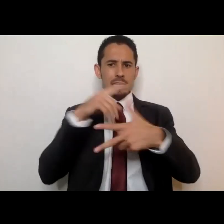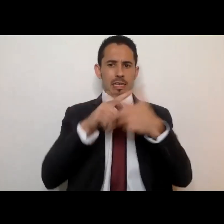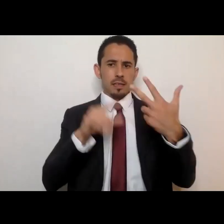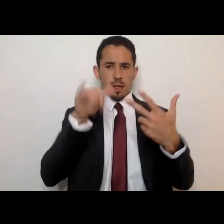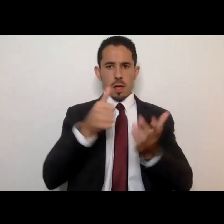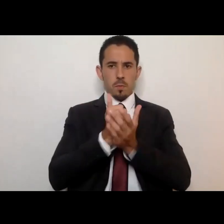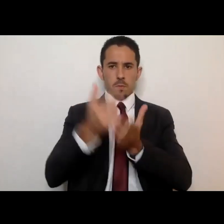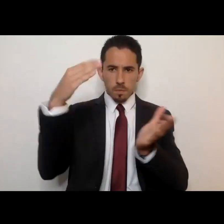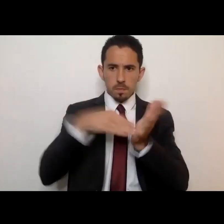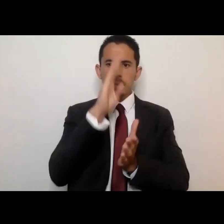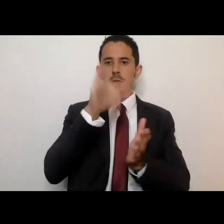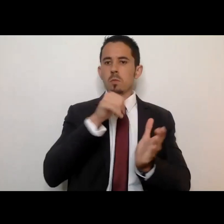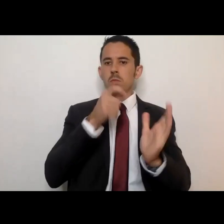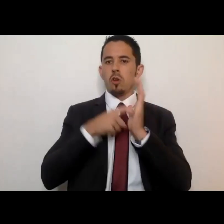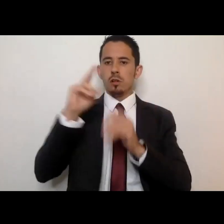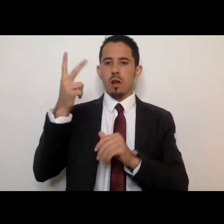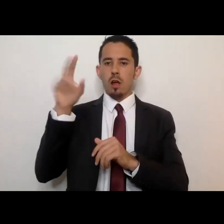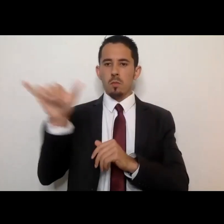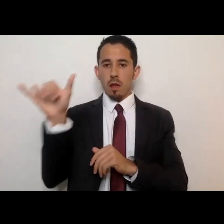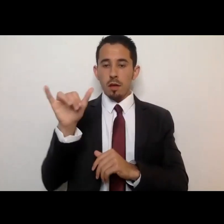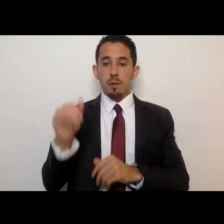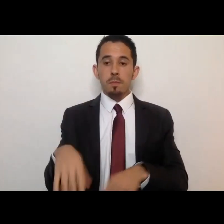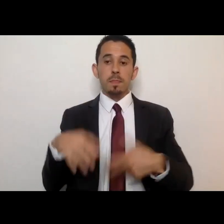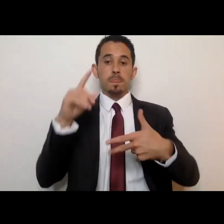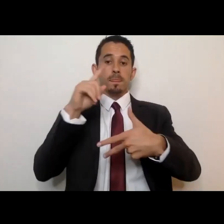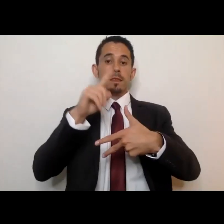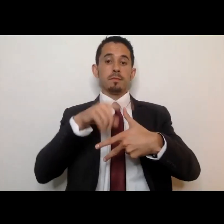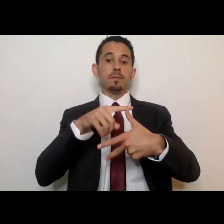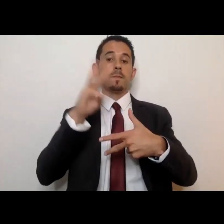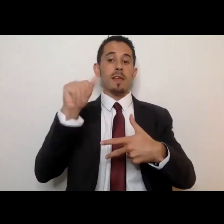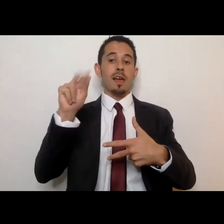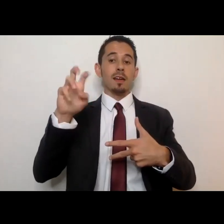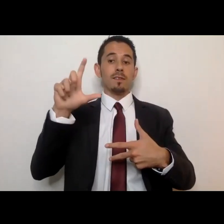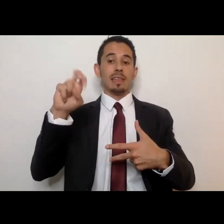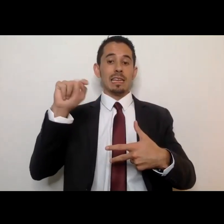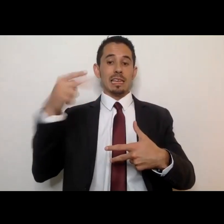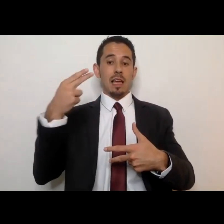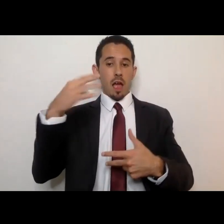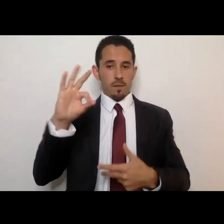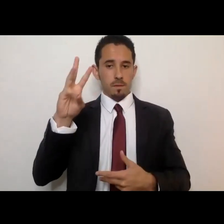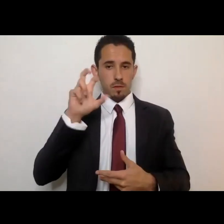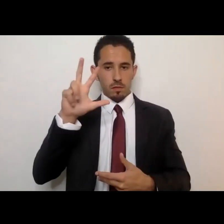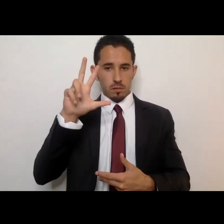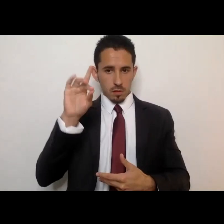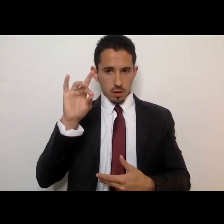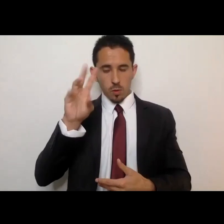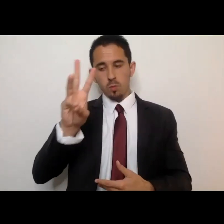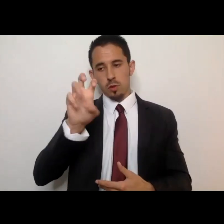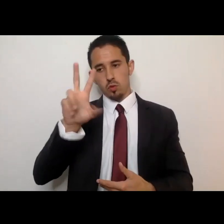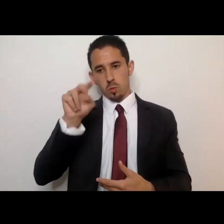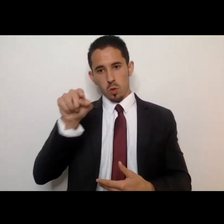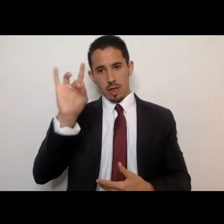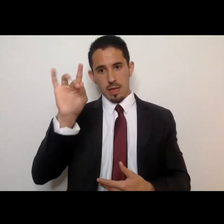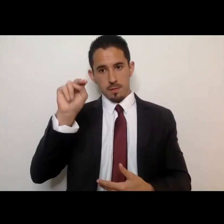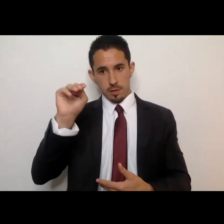AIR requires 3 fixed variables, which is why it doesn't need the secondary antibody. It needs to be a proper wavelength